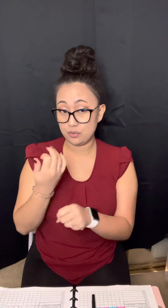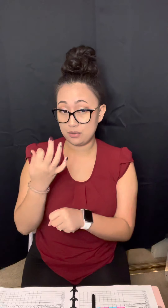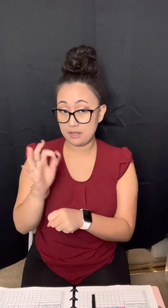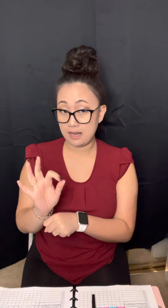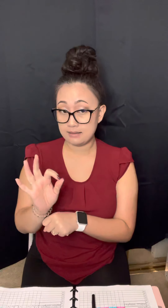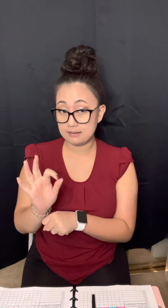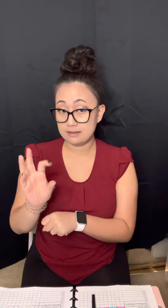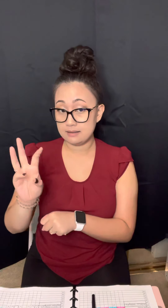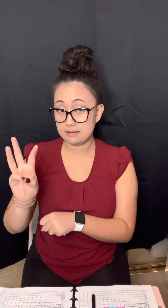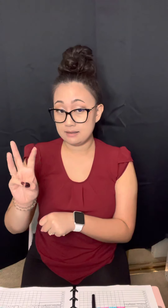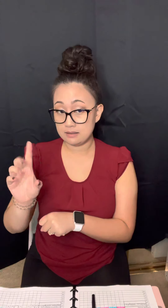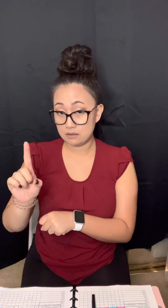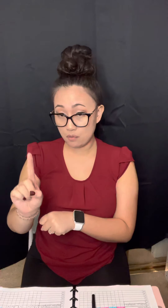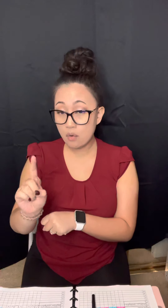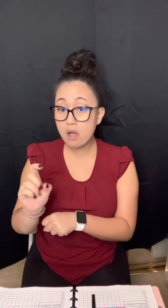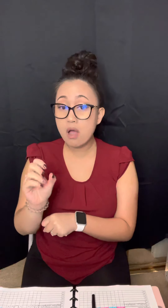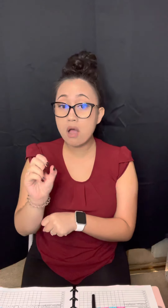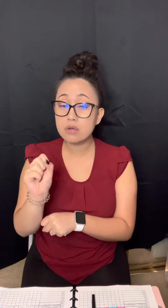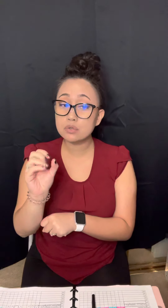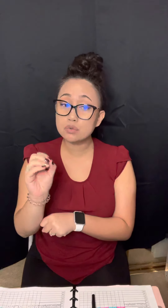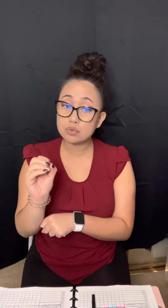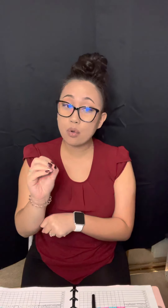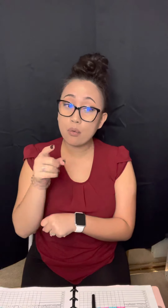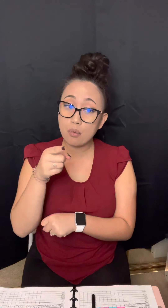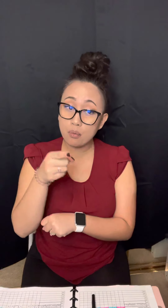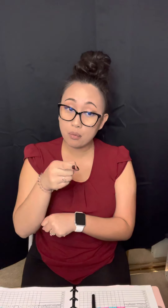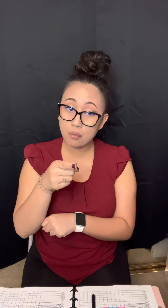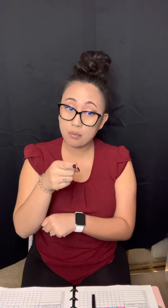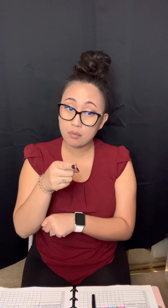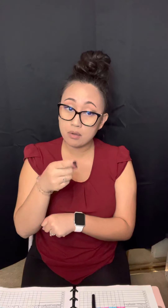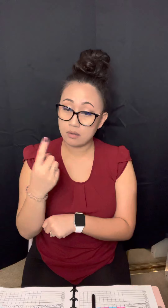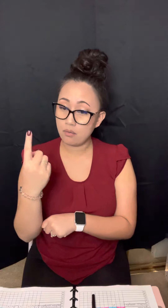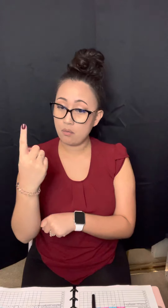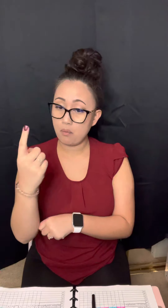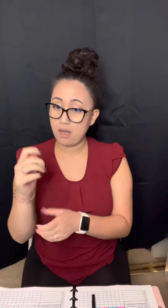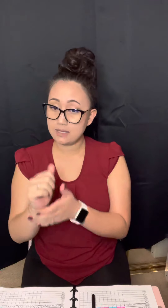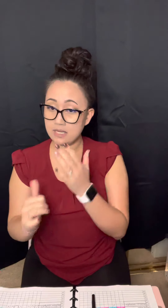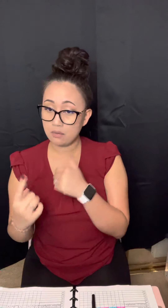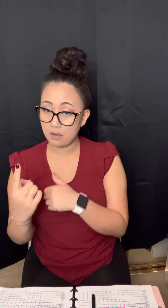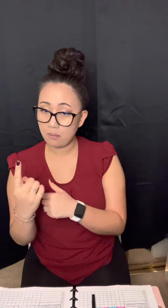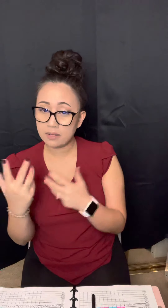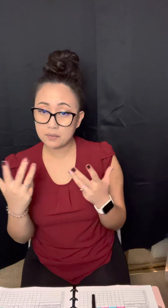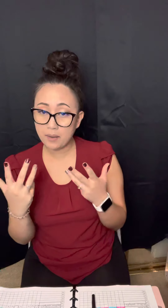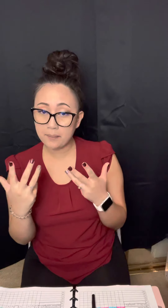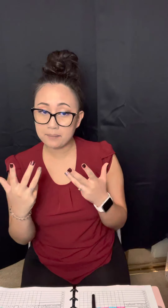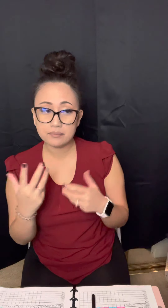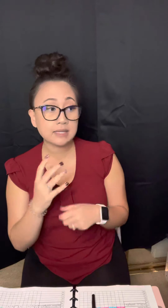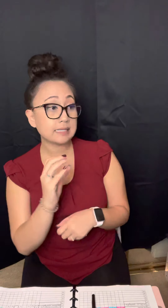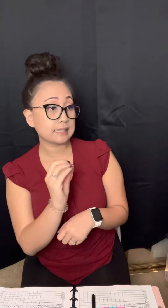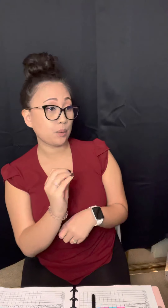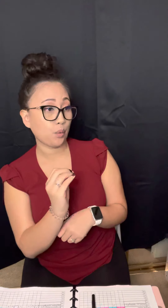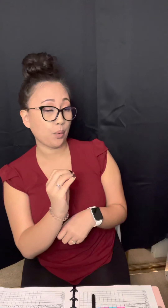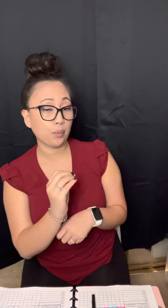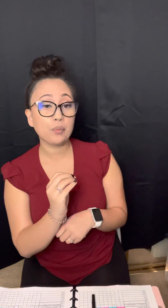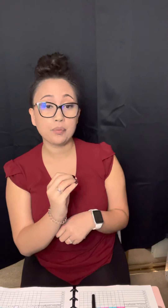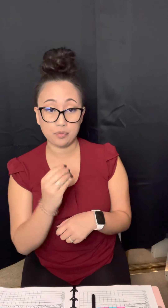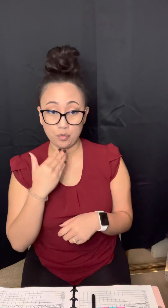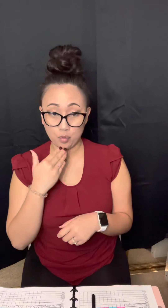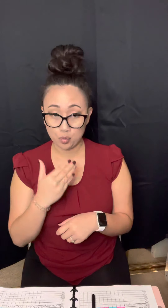Okay. So Michael, what is 1 take away 1? 1 take away 1 is 0. 0. Good. Michael, what is 2 take